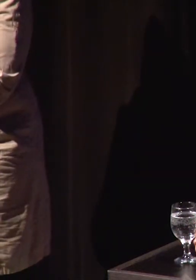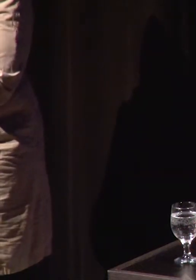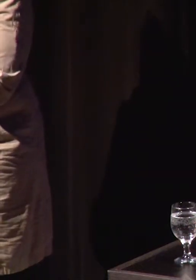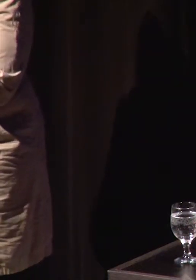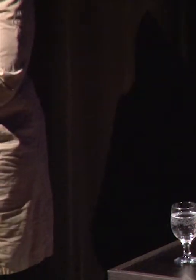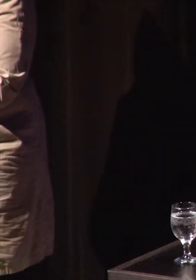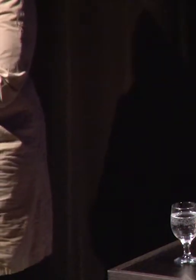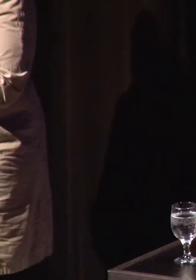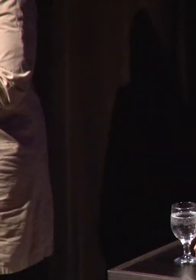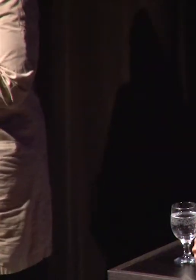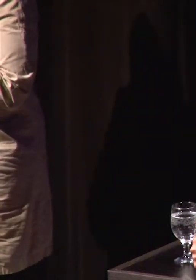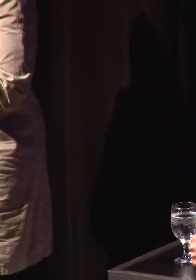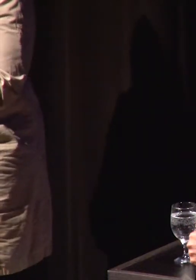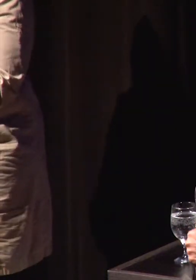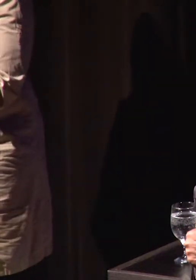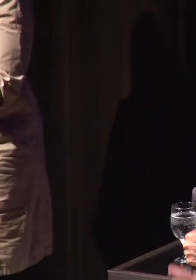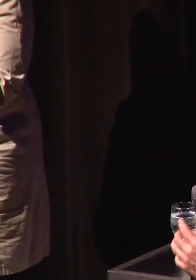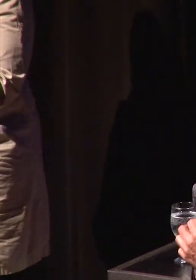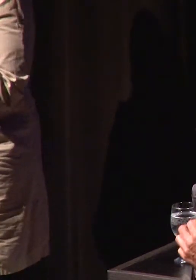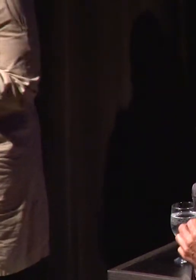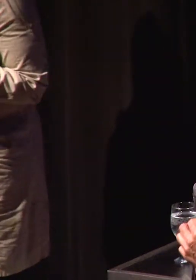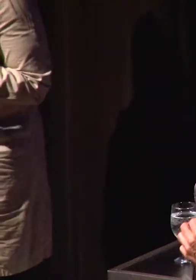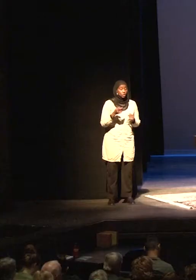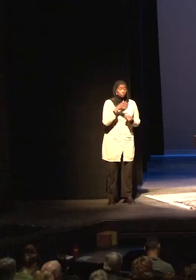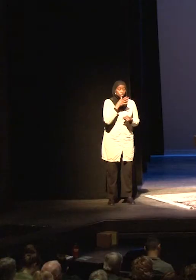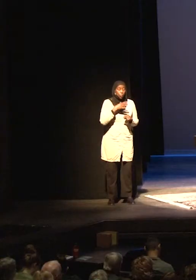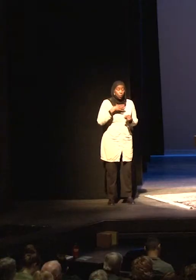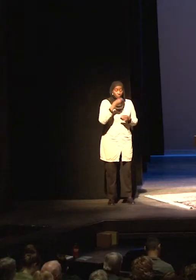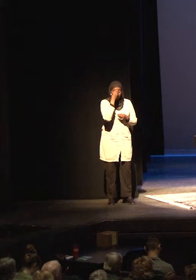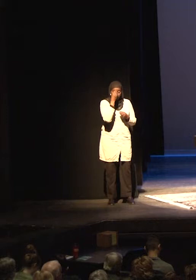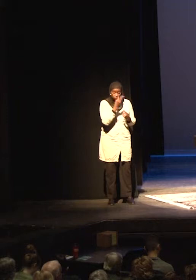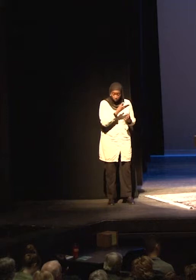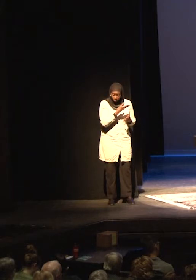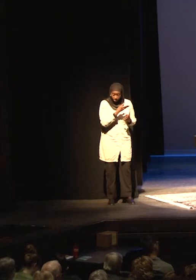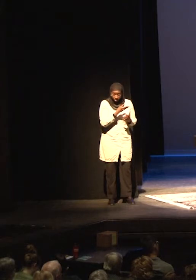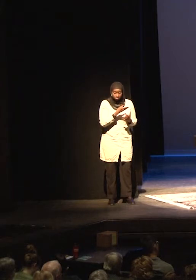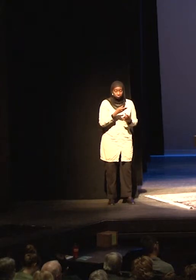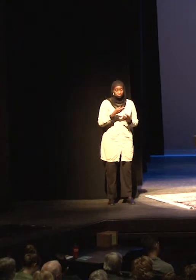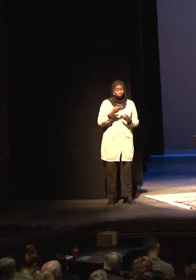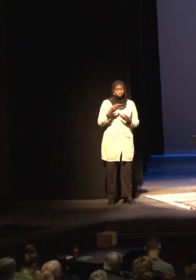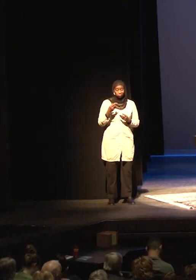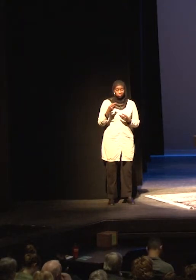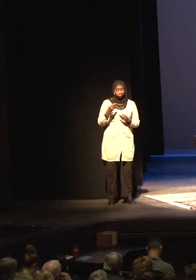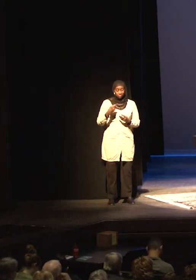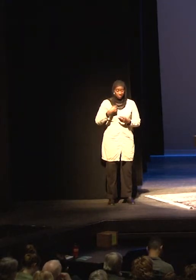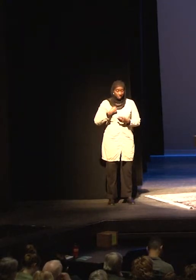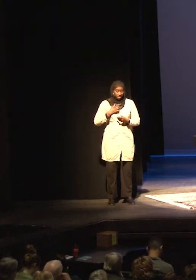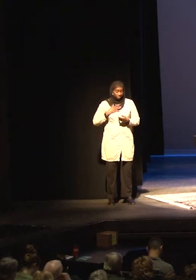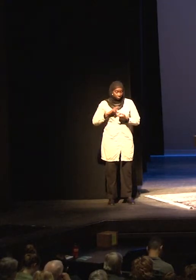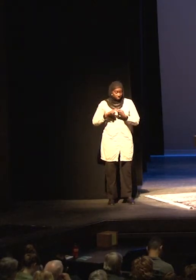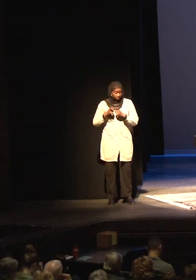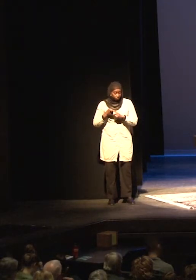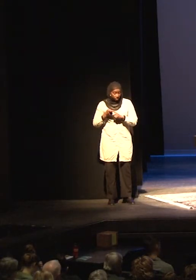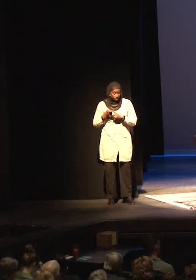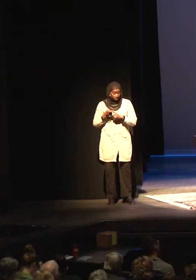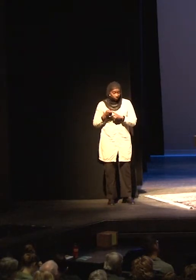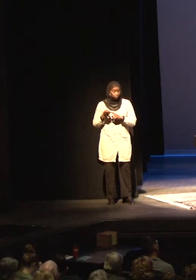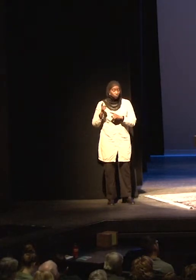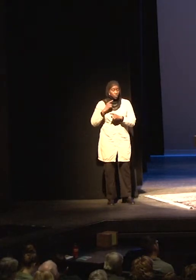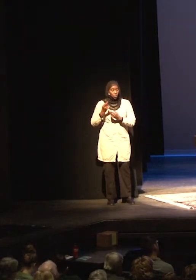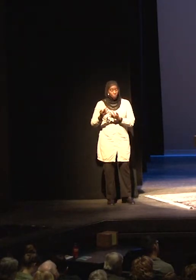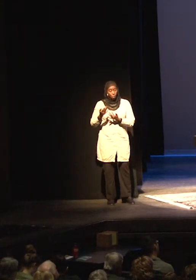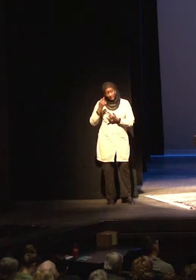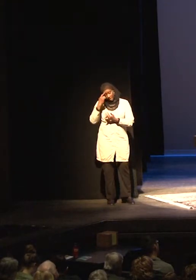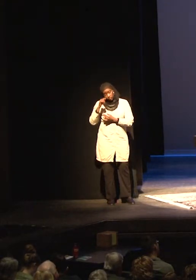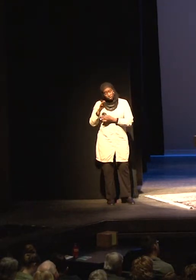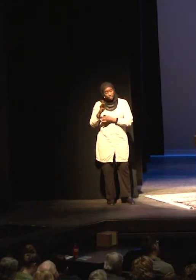bus stop with our two small children, and a gentleman approached us and pointed